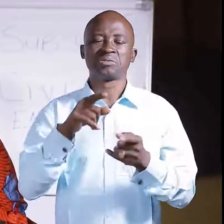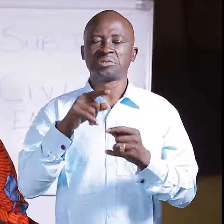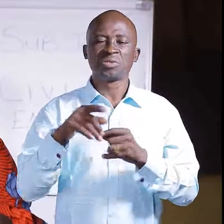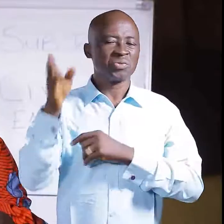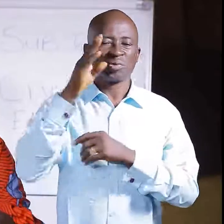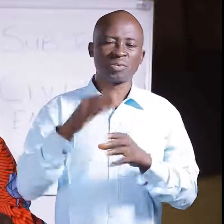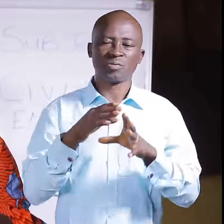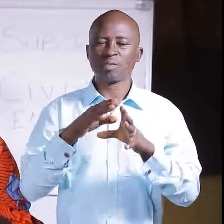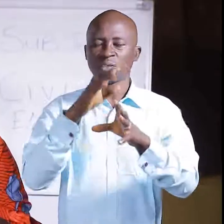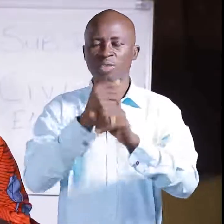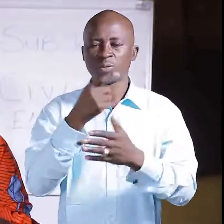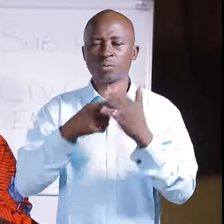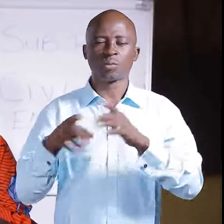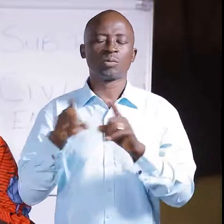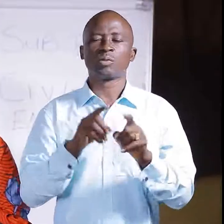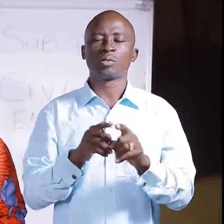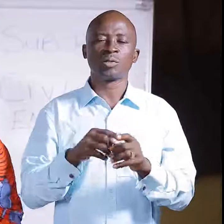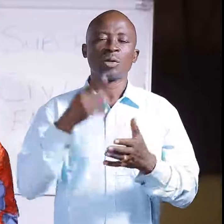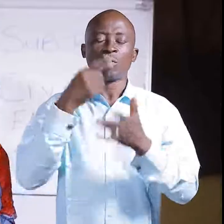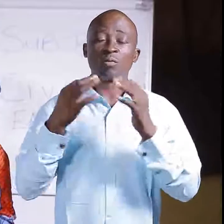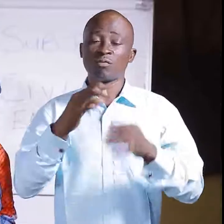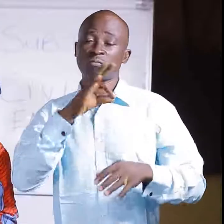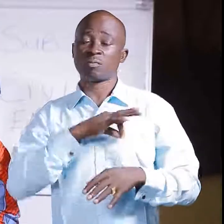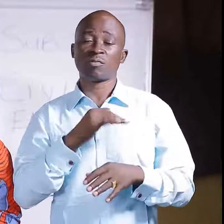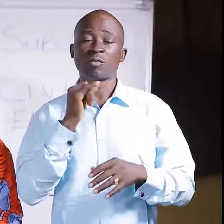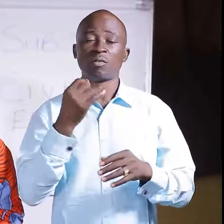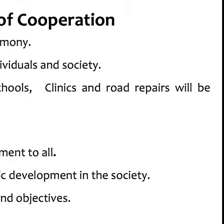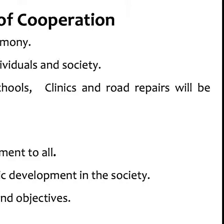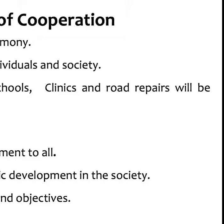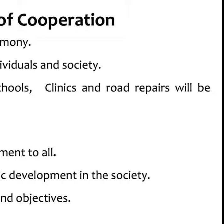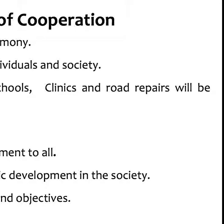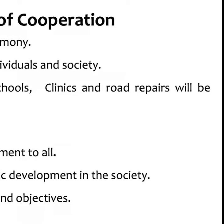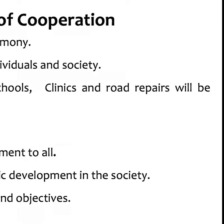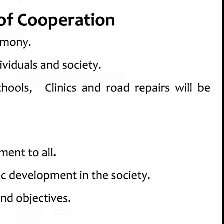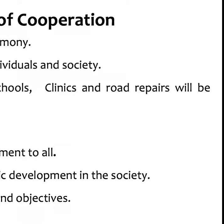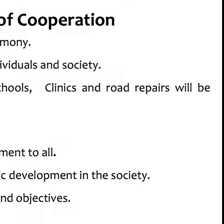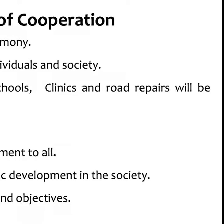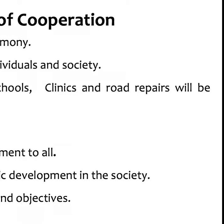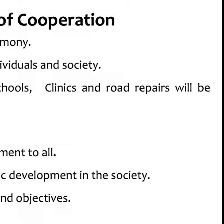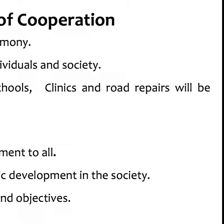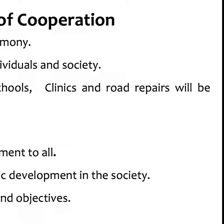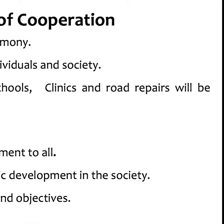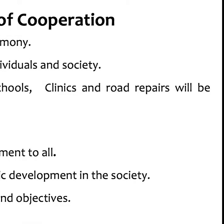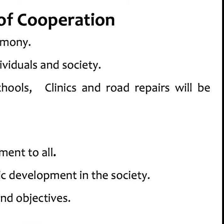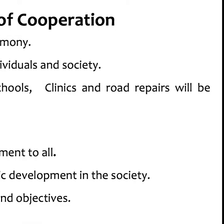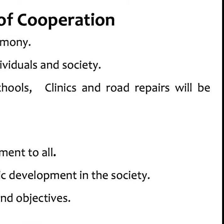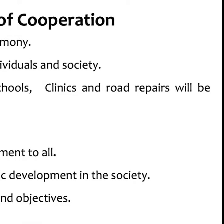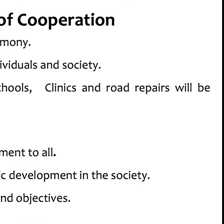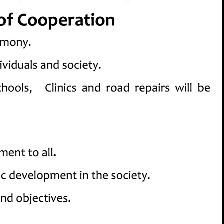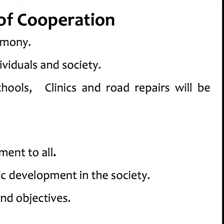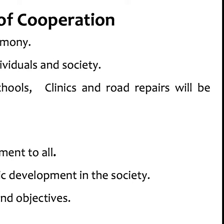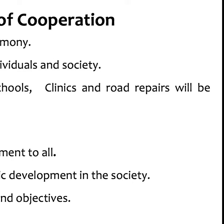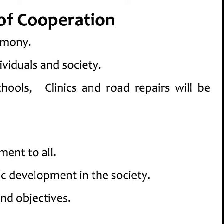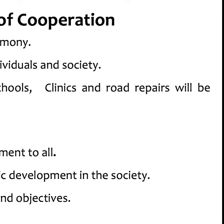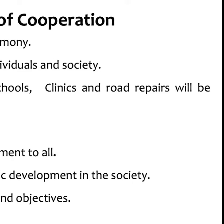achieved. So one of the benefits of cooperation is that you find out that a community can set goals to build